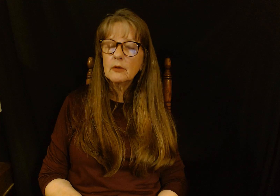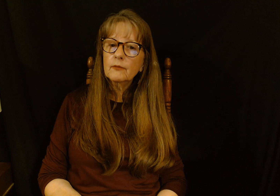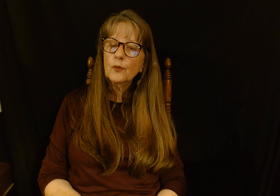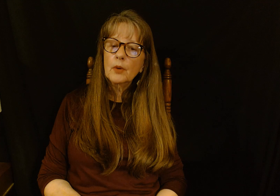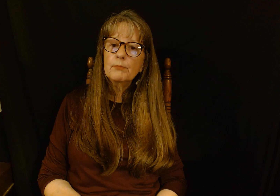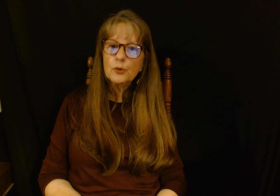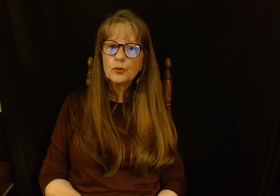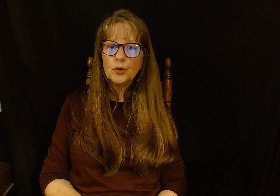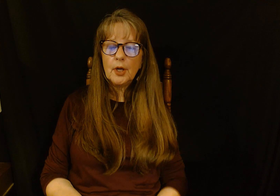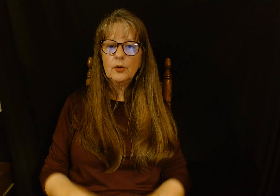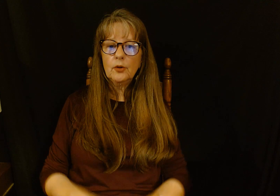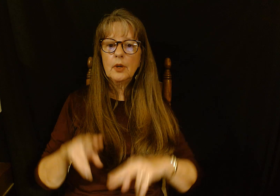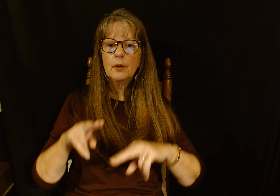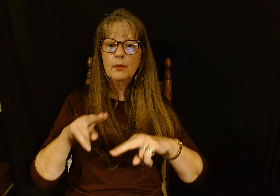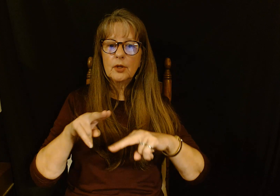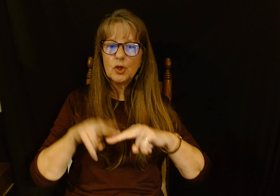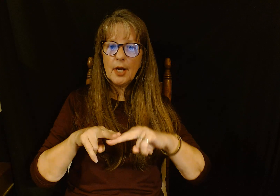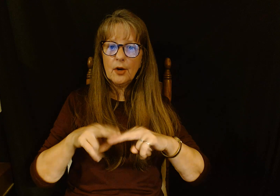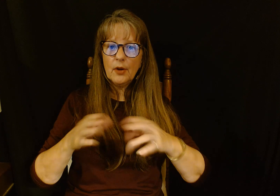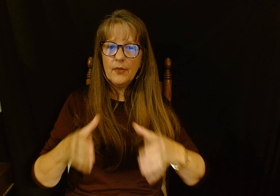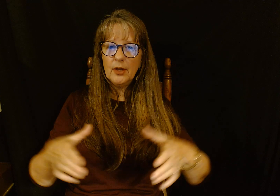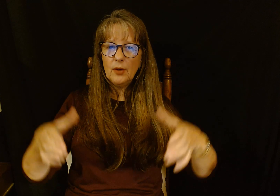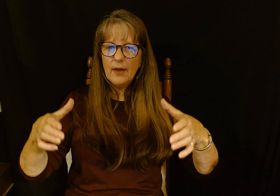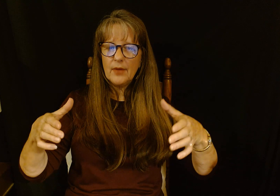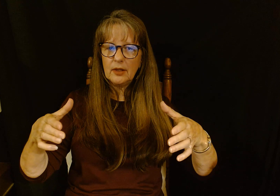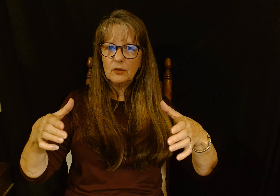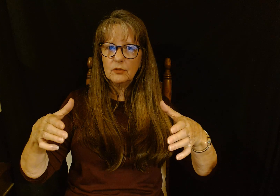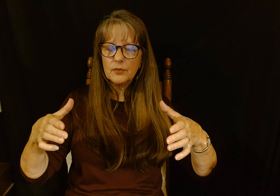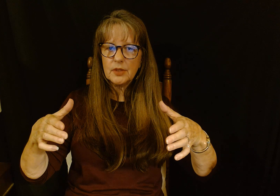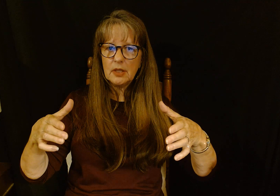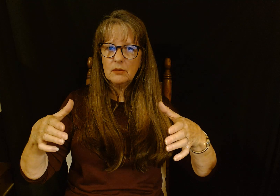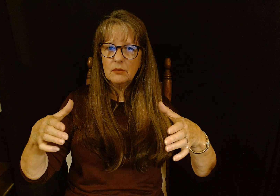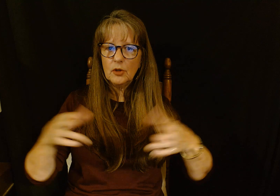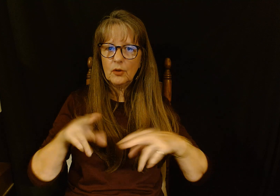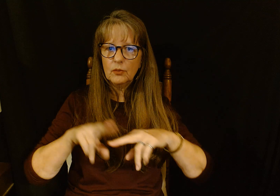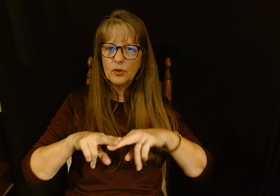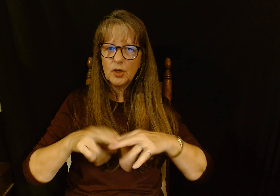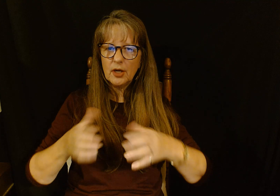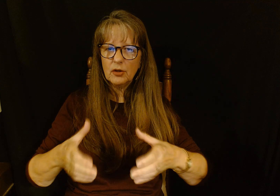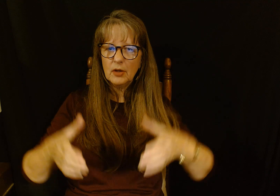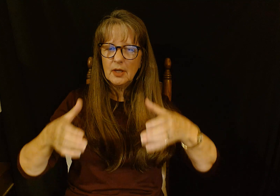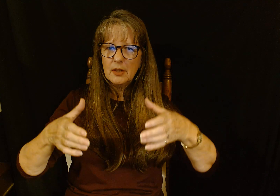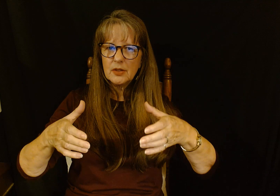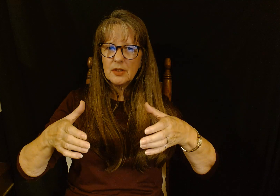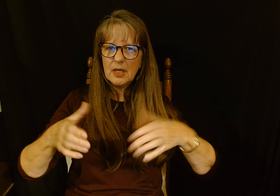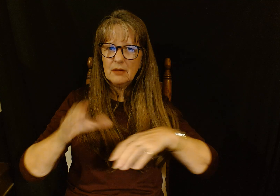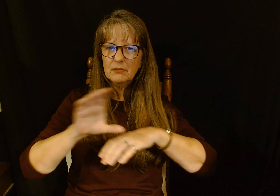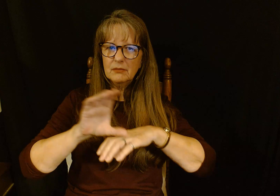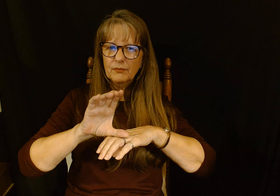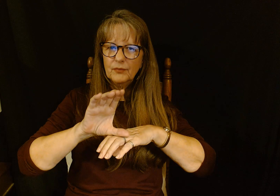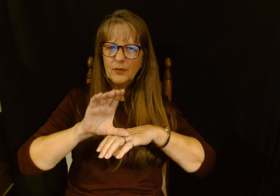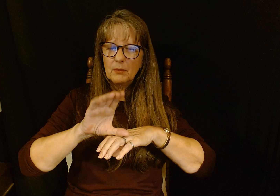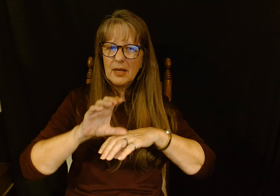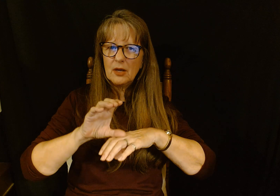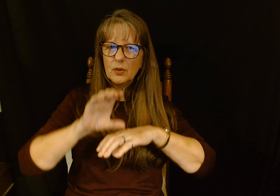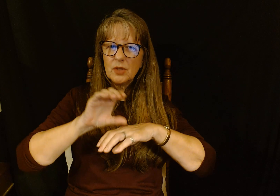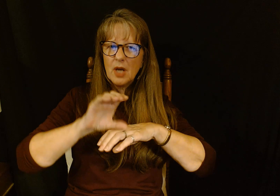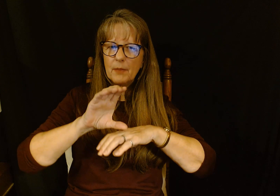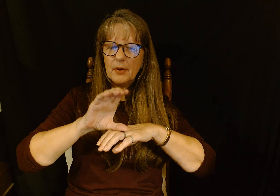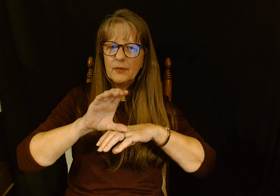for a booster chair. You want chair, and then you have that little seat, chair, seat. It may go on top of the